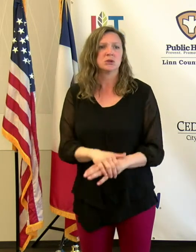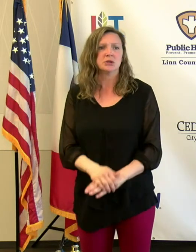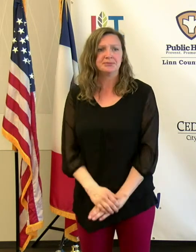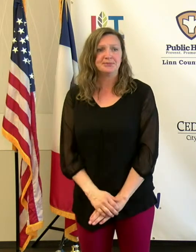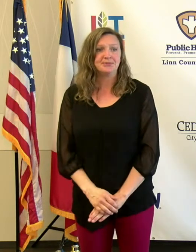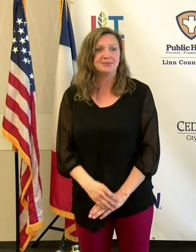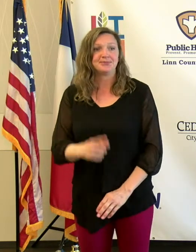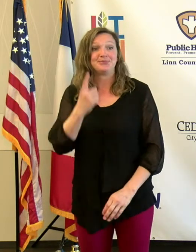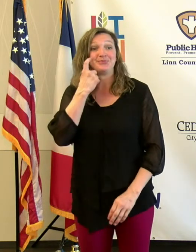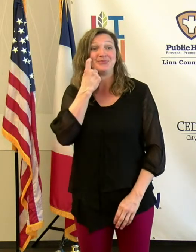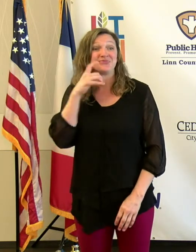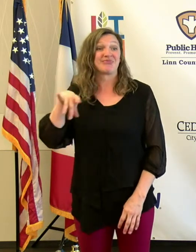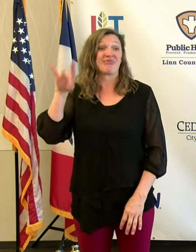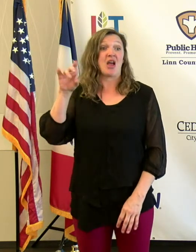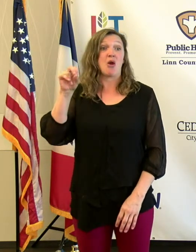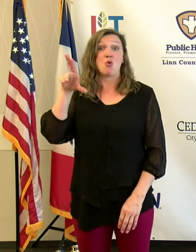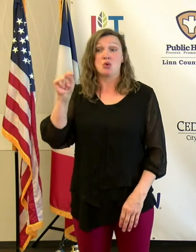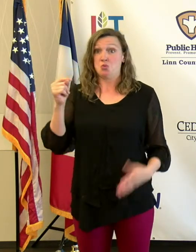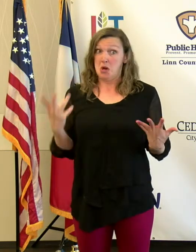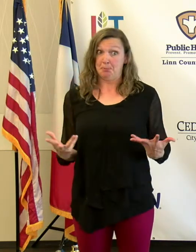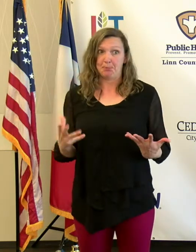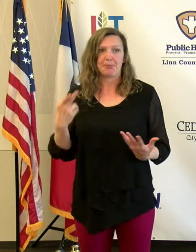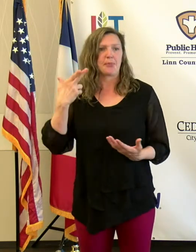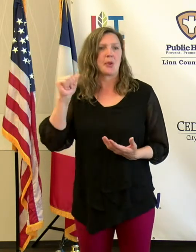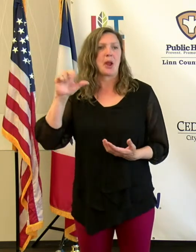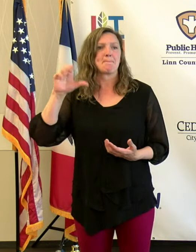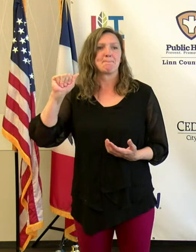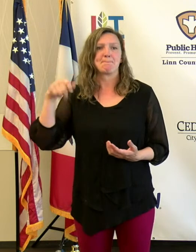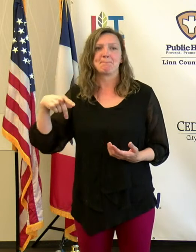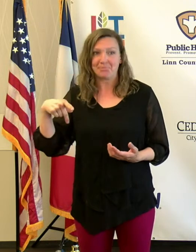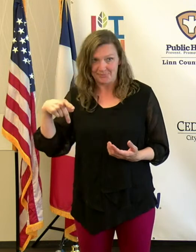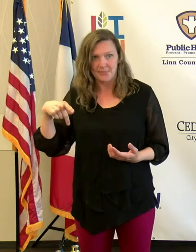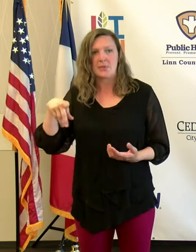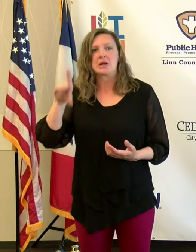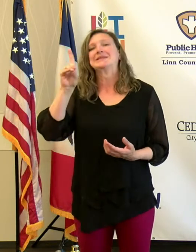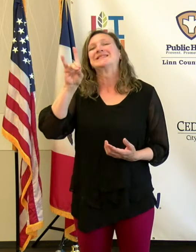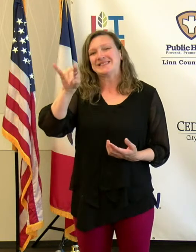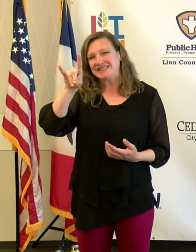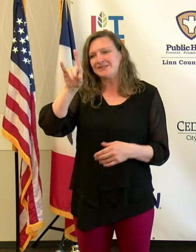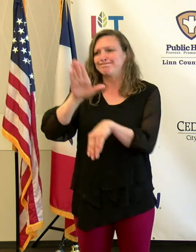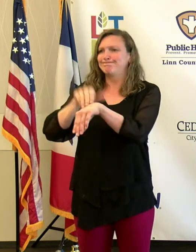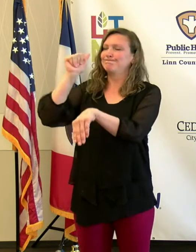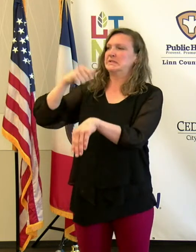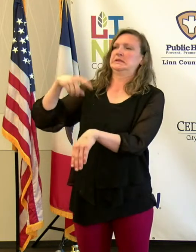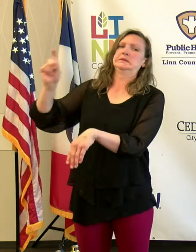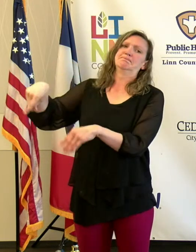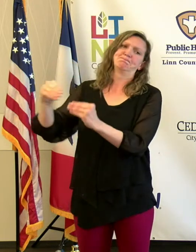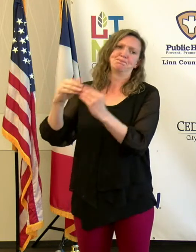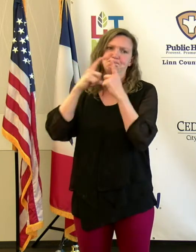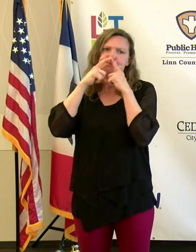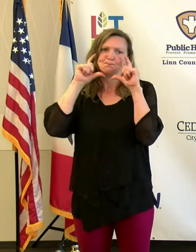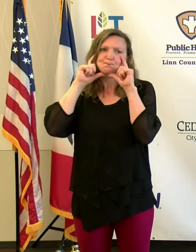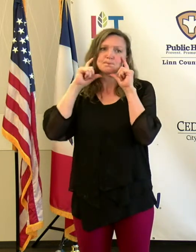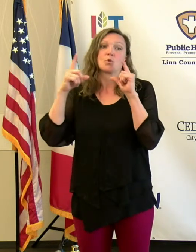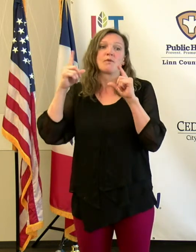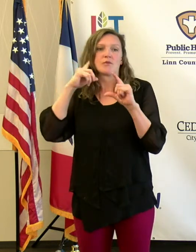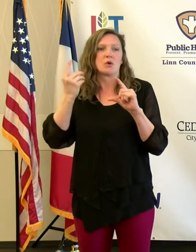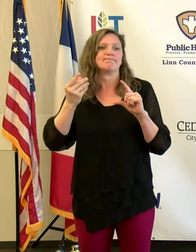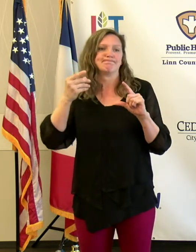cloth face mask donations, and they will distribute those with food packages for those who need them. I think it's a great